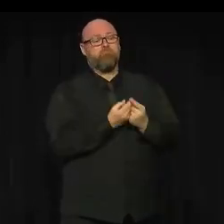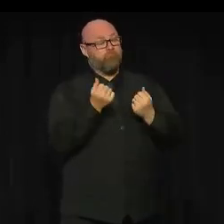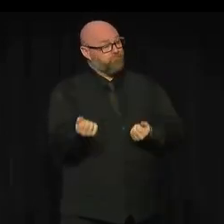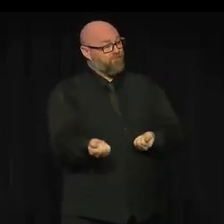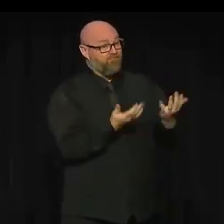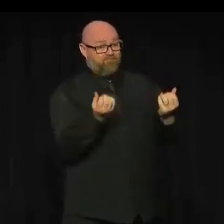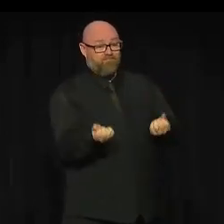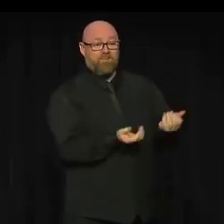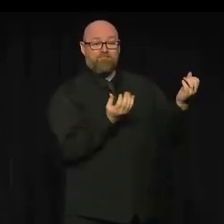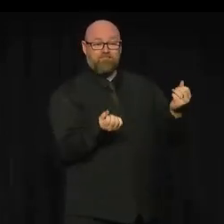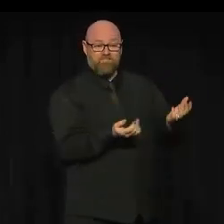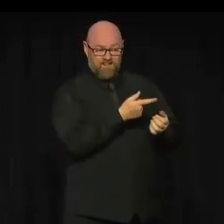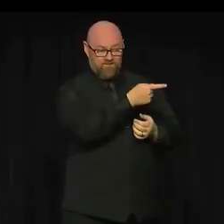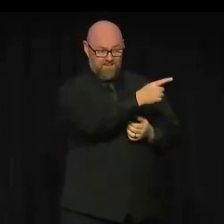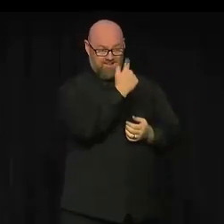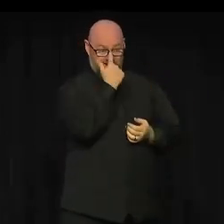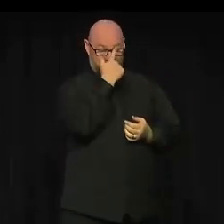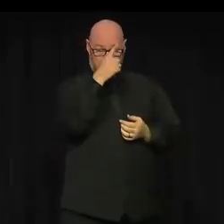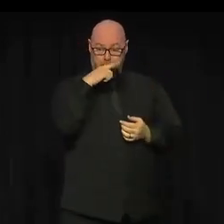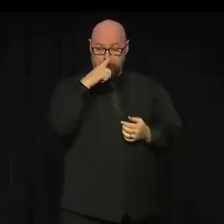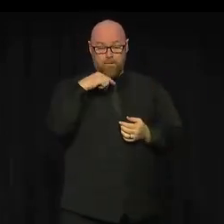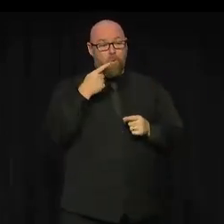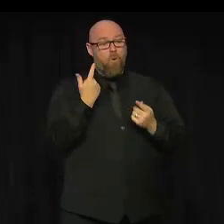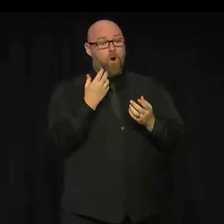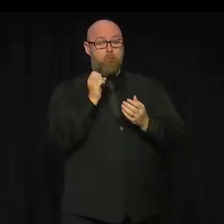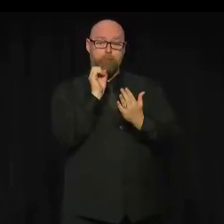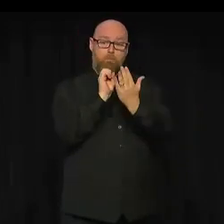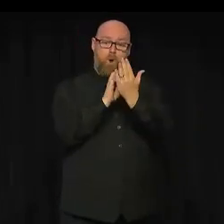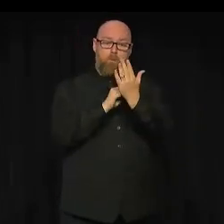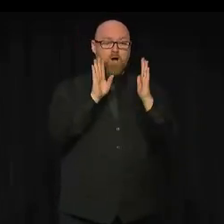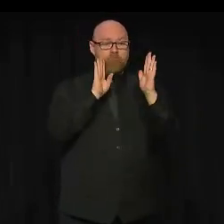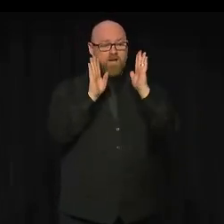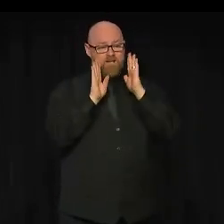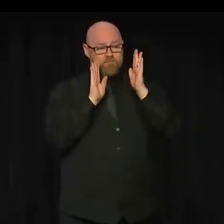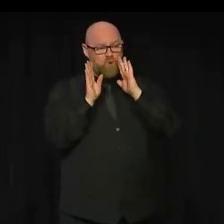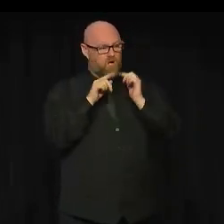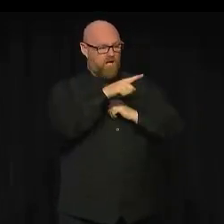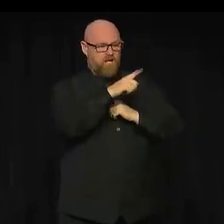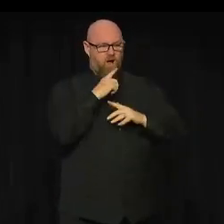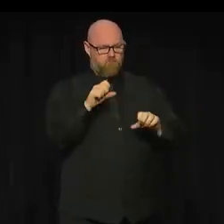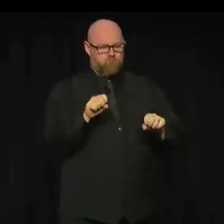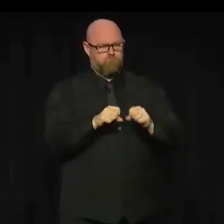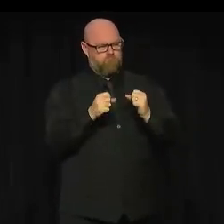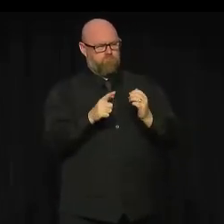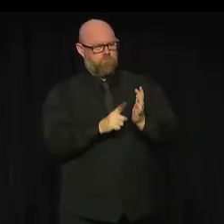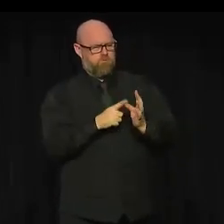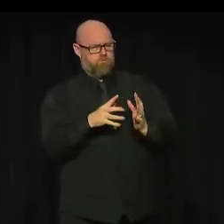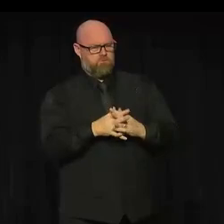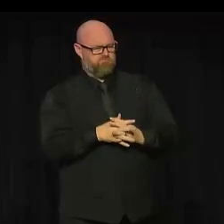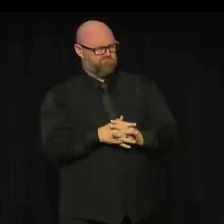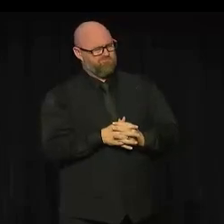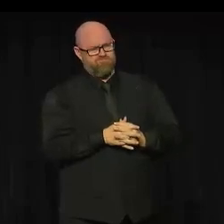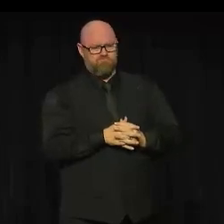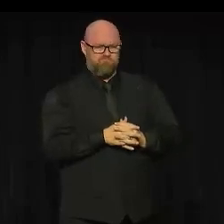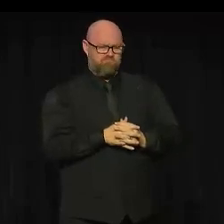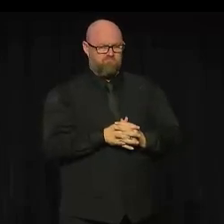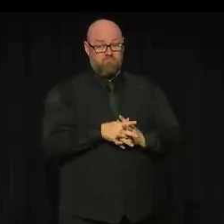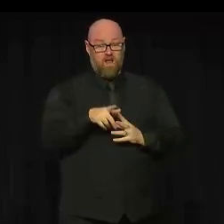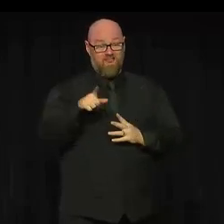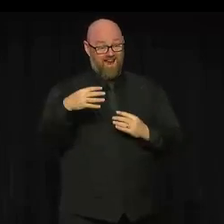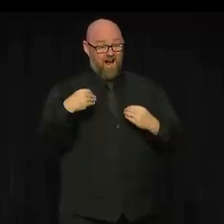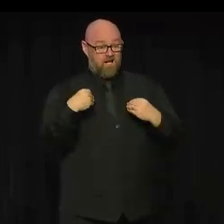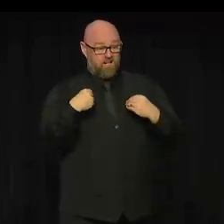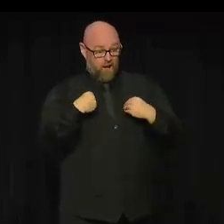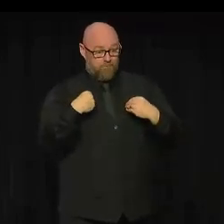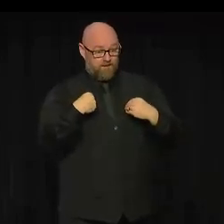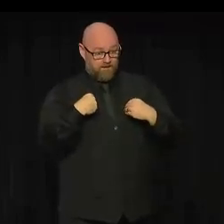apparently in violation of the order. And it was troubling because this private company had gone off to the court and got an injunction. These protesters were